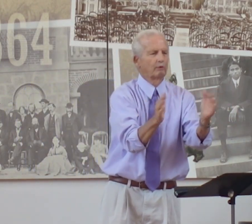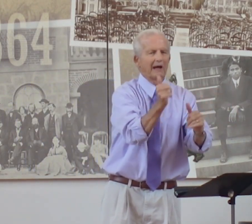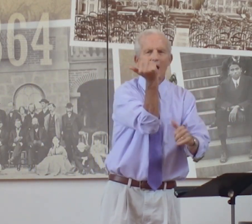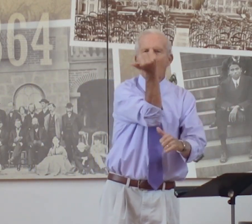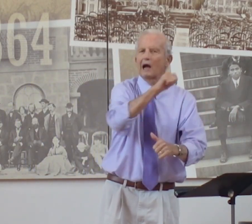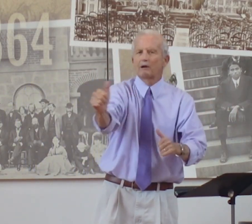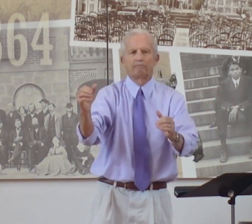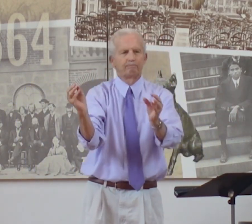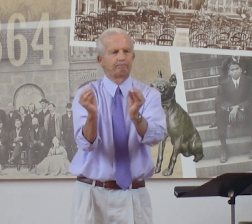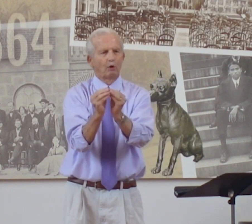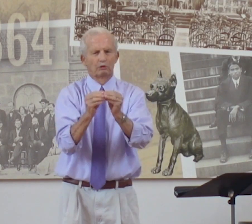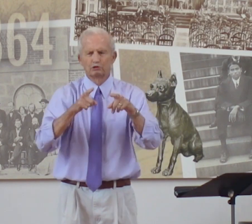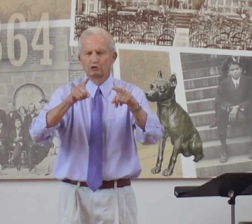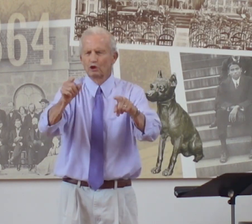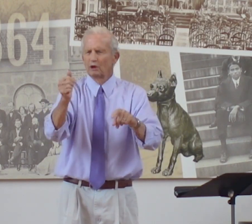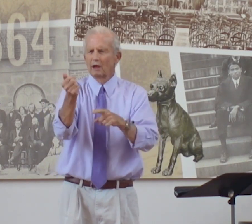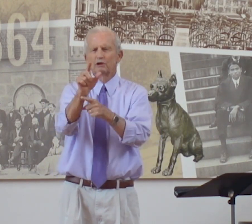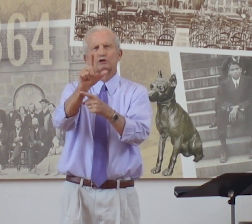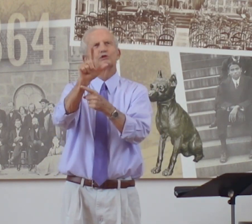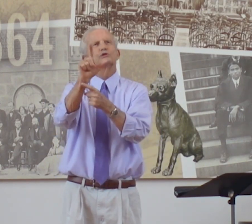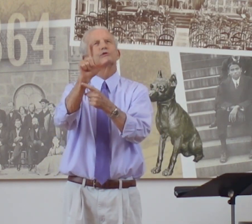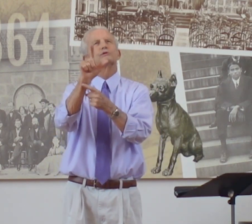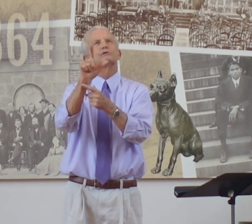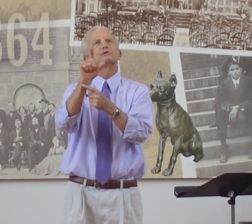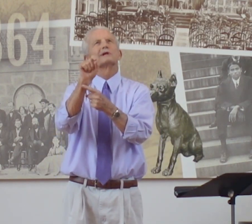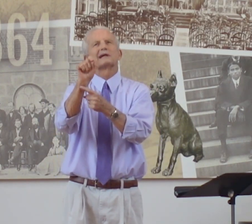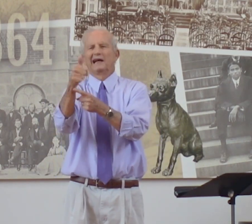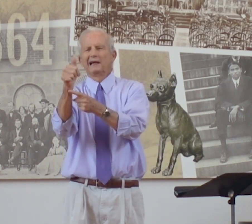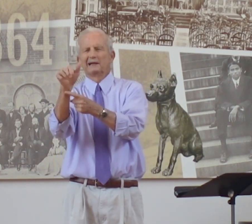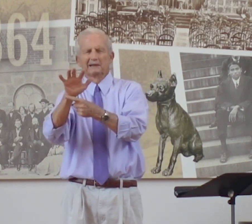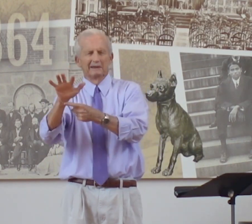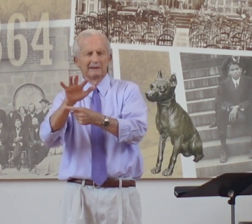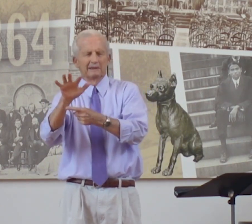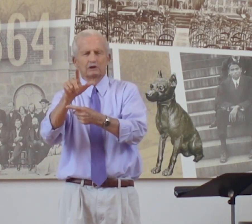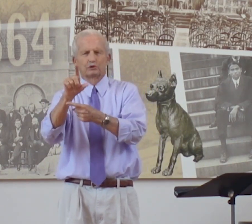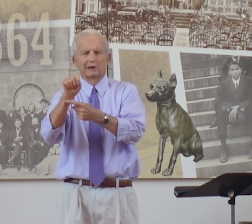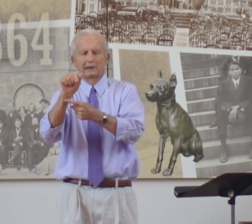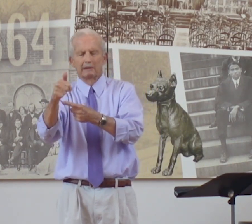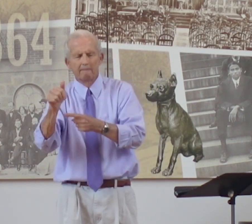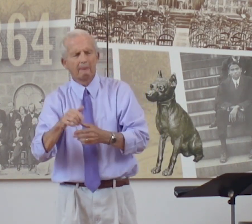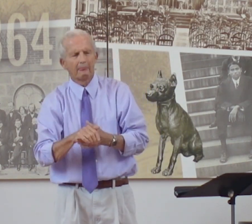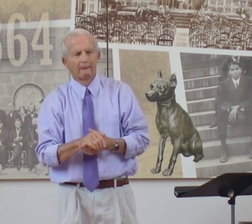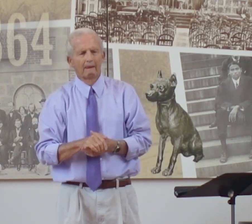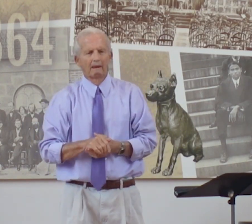use it as a meeting room any longer. This was in 2010 or thereabouts.